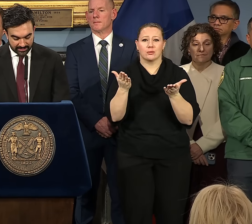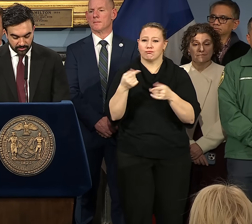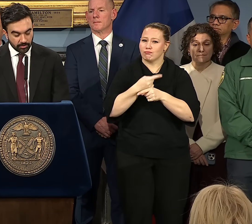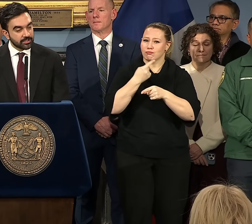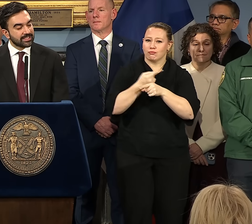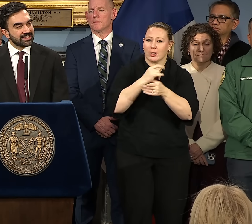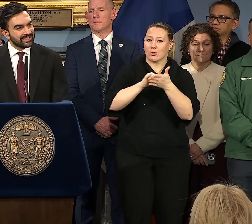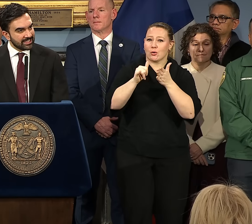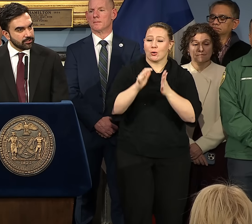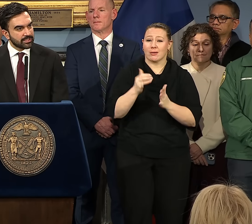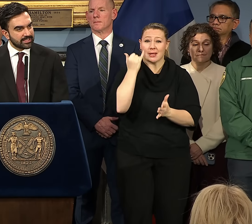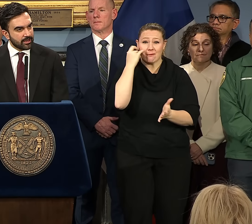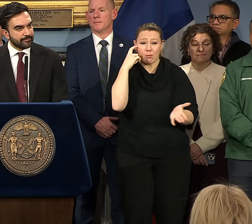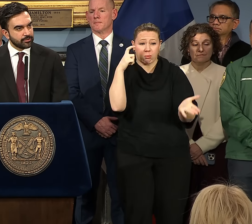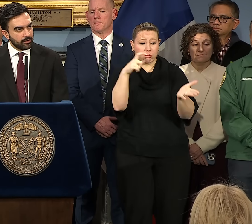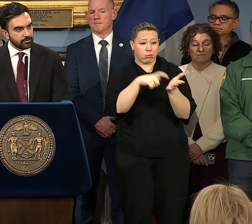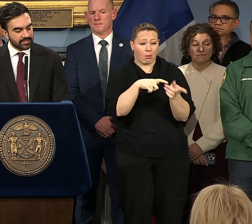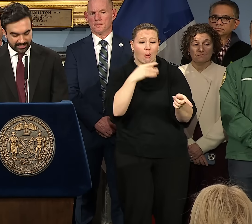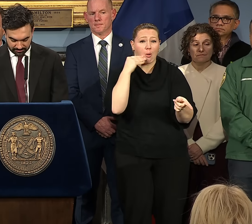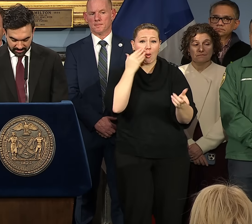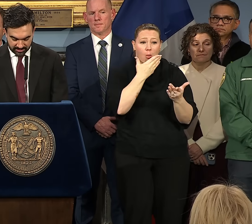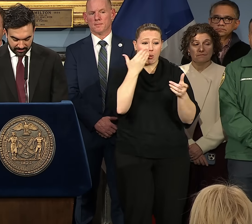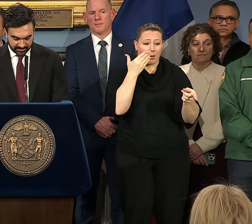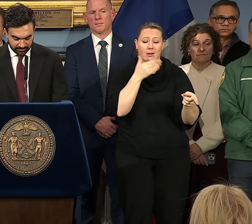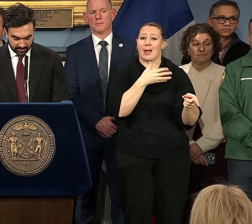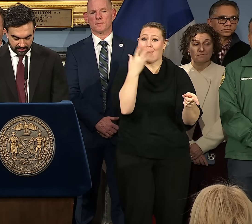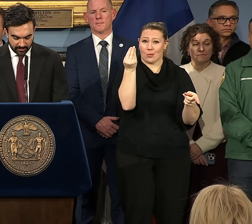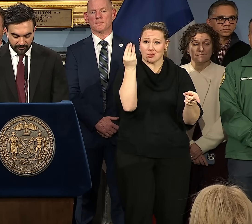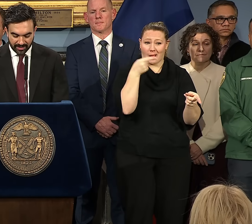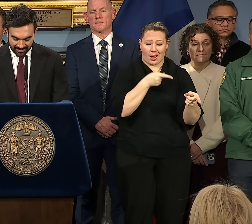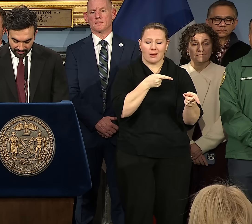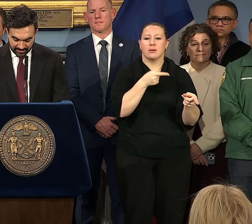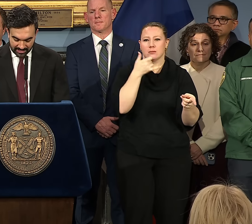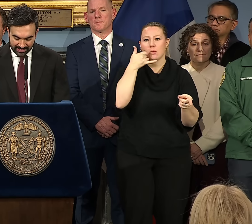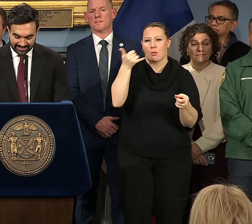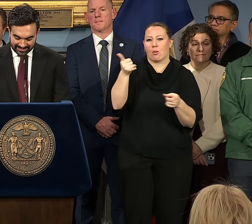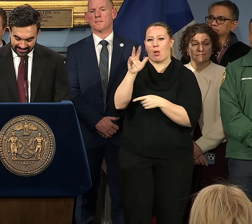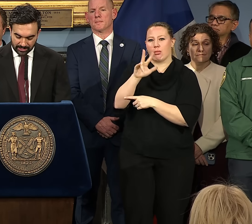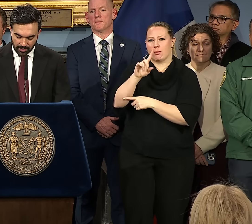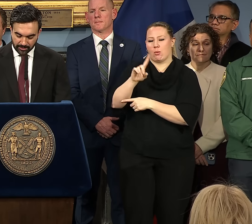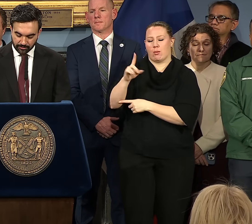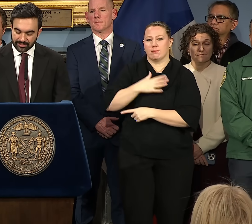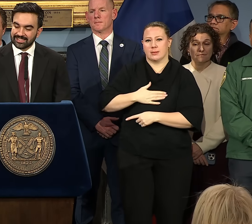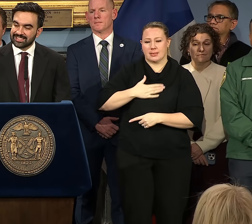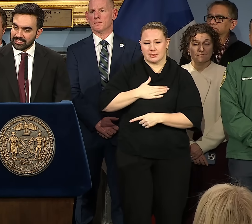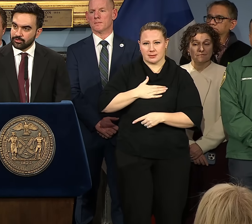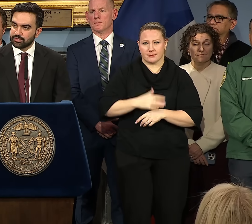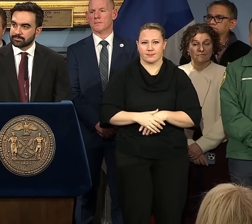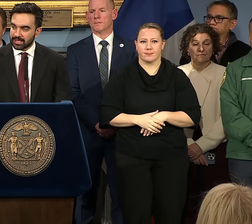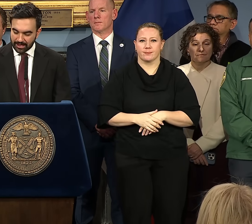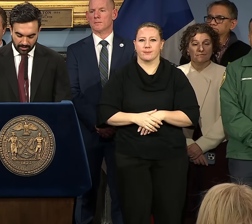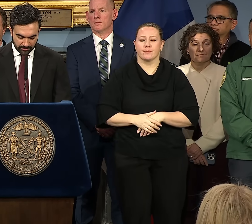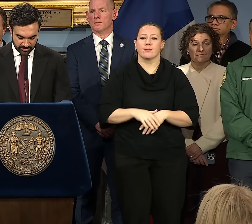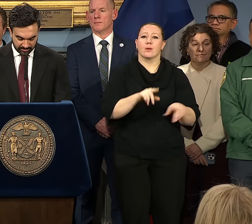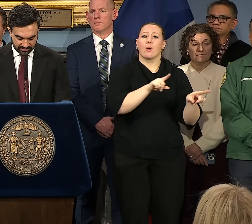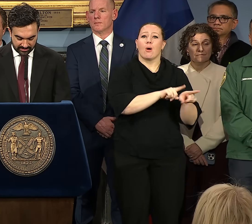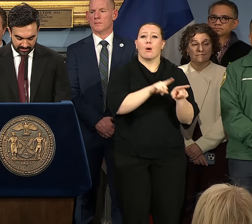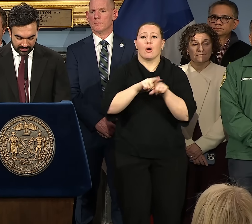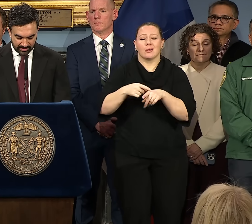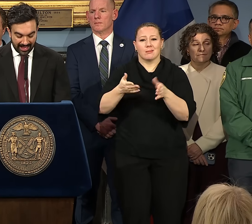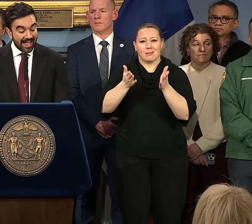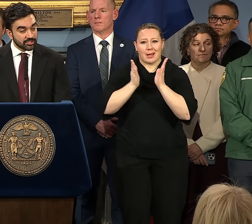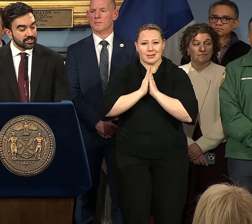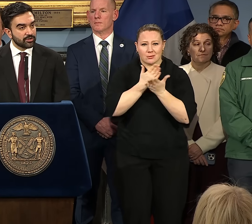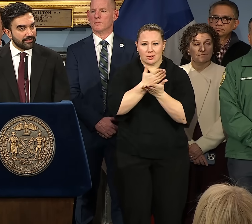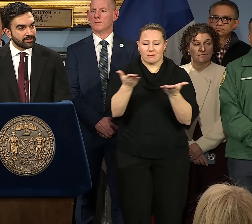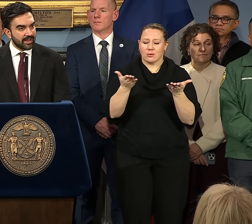want to ask New Yorkers to continue to stay off the roads as much as possible for another day as DSNY crew continue to plow our streets.